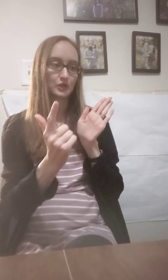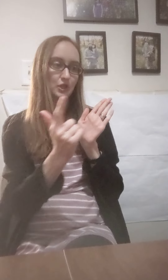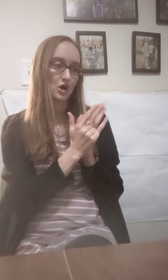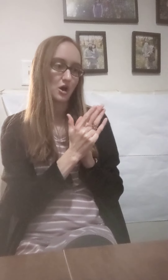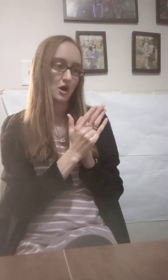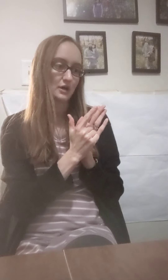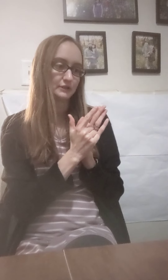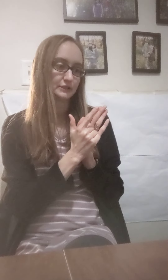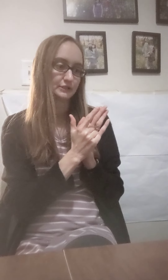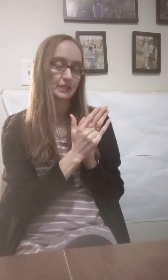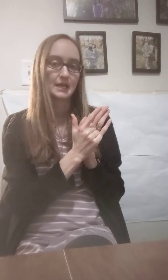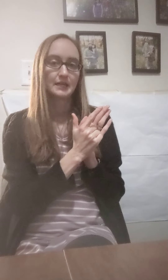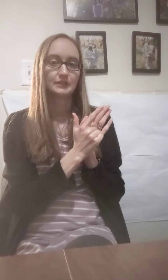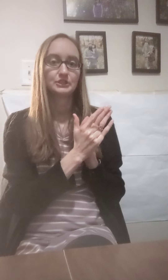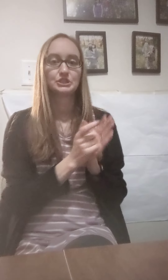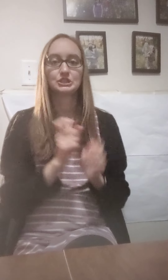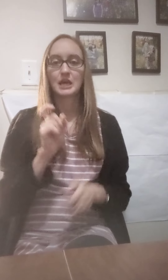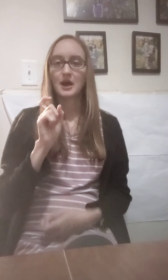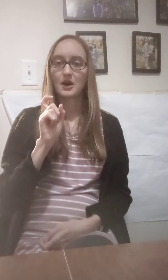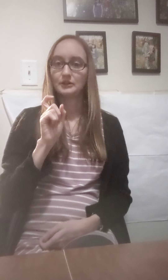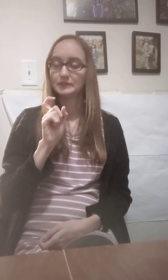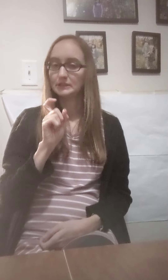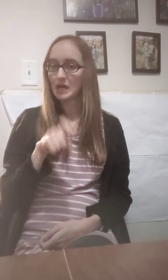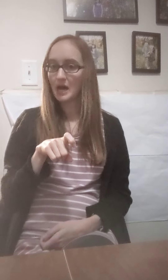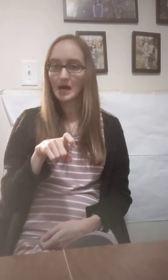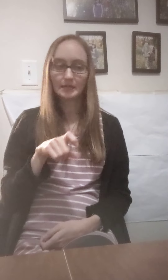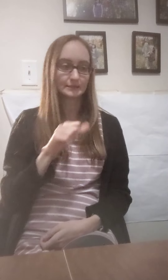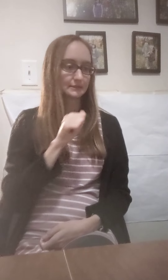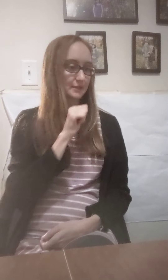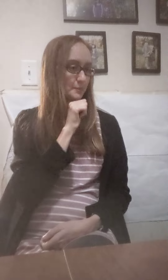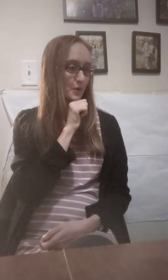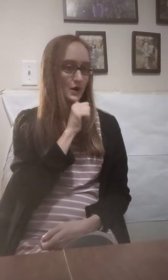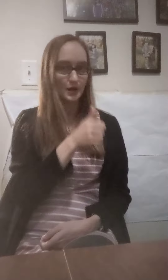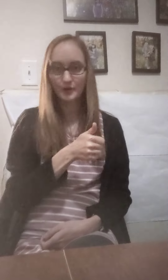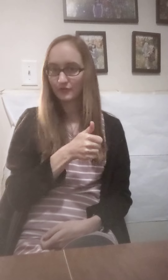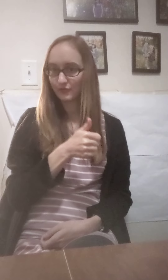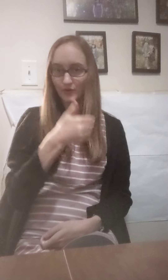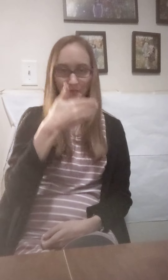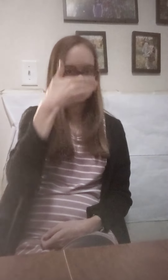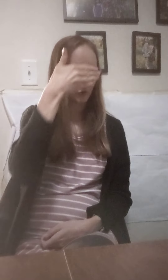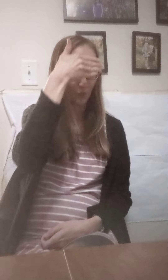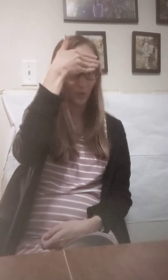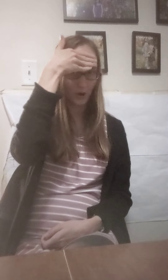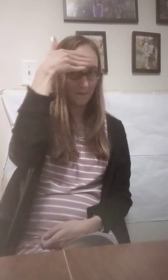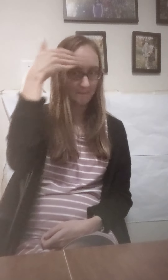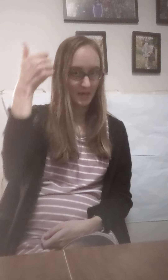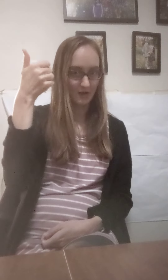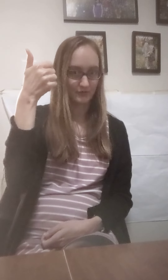law shall not depart from your mouth,